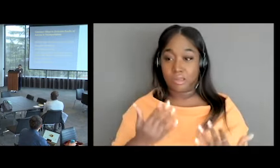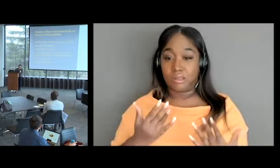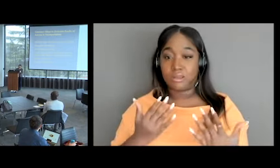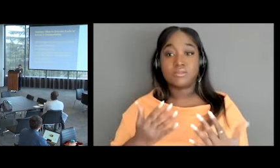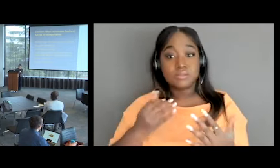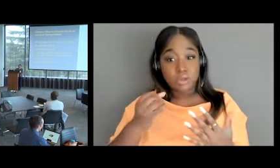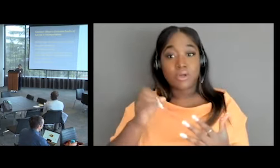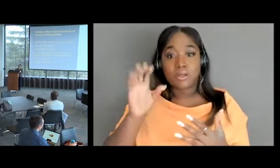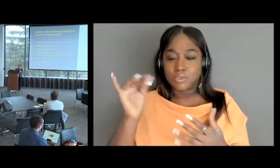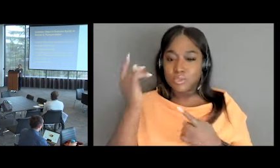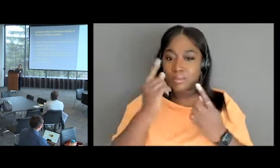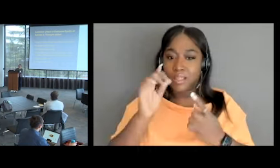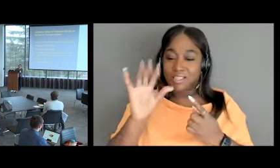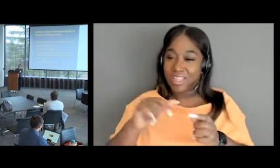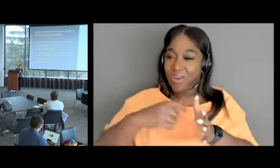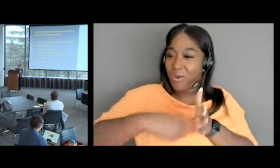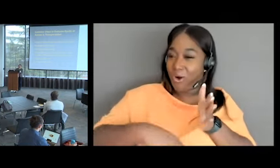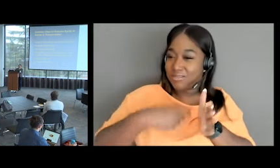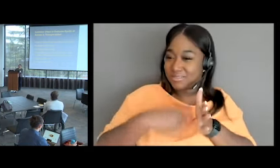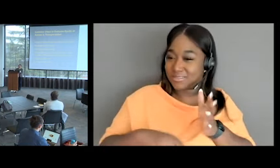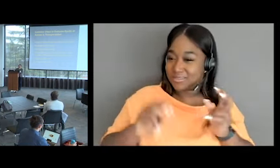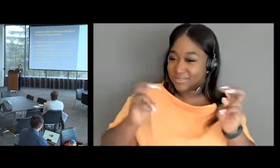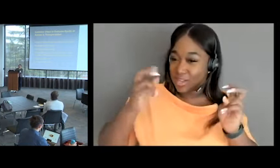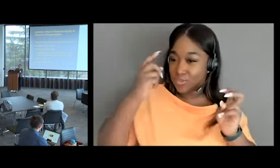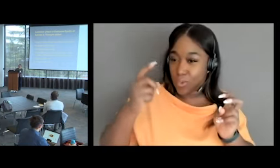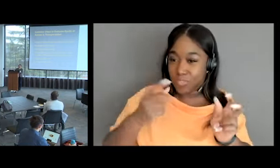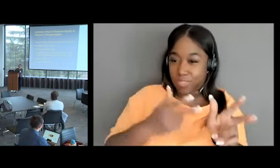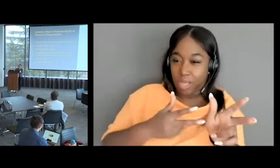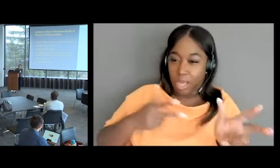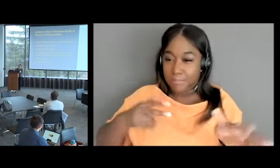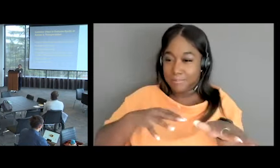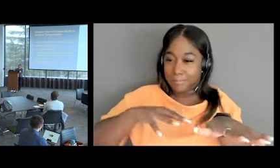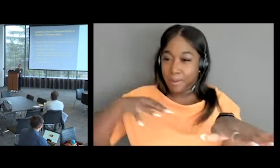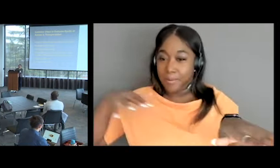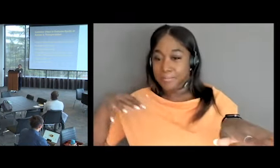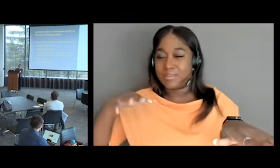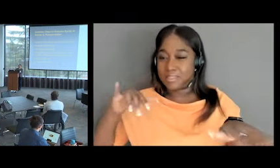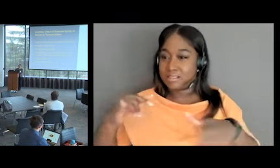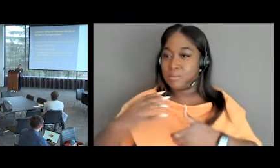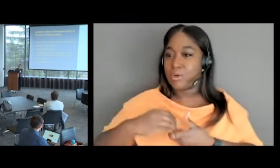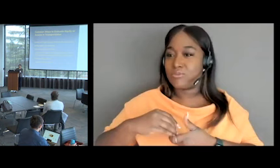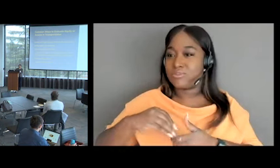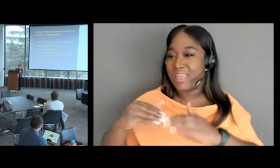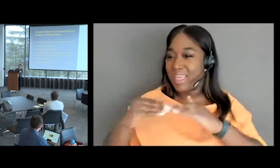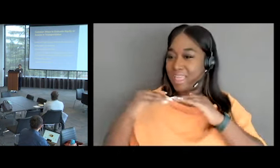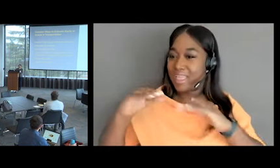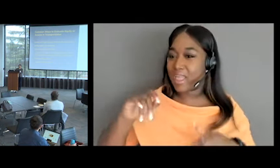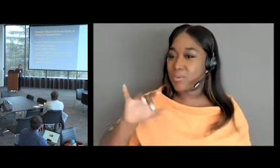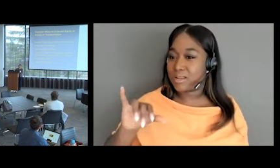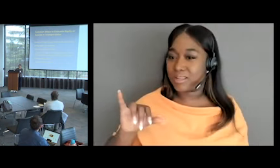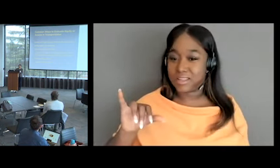part of the equity picture, if you know, about where you can afford to live and how much you have to travel.